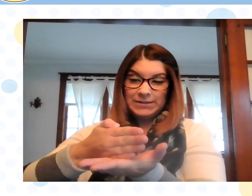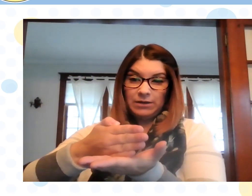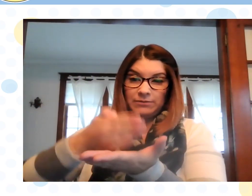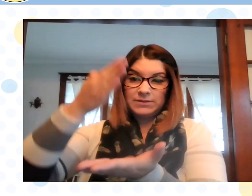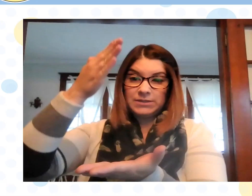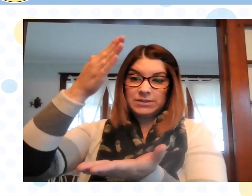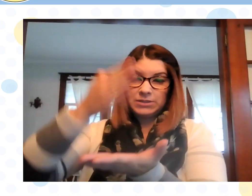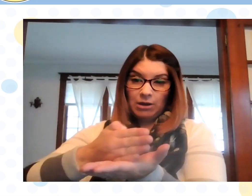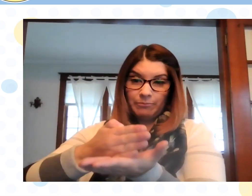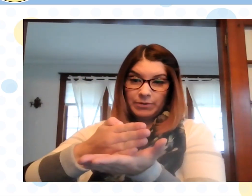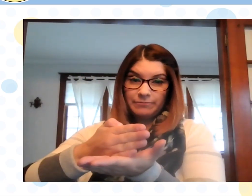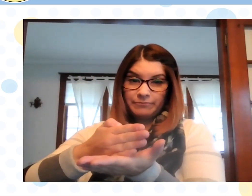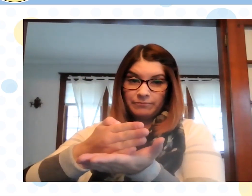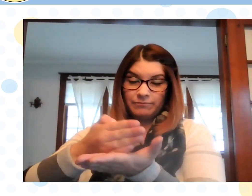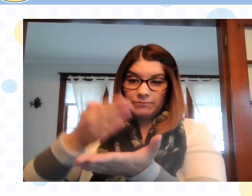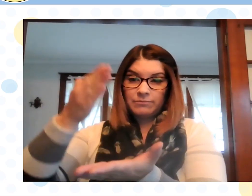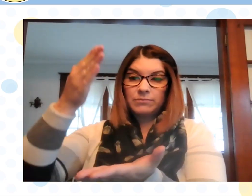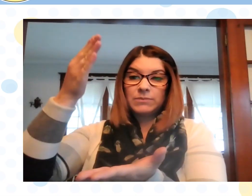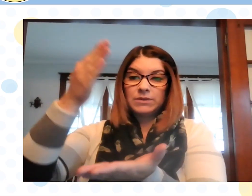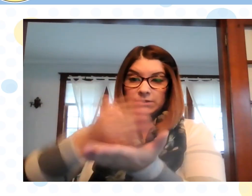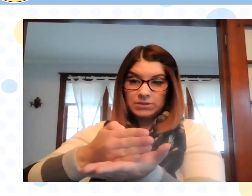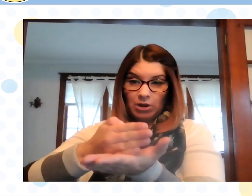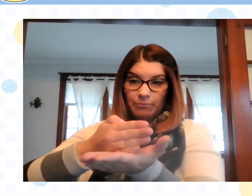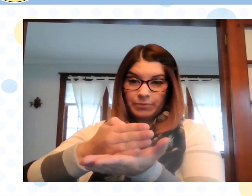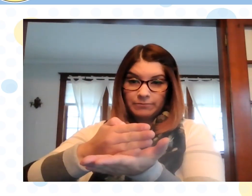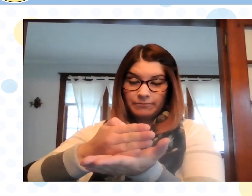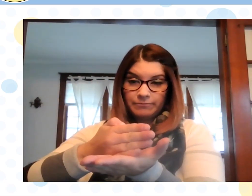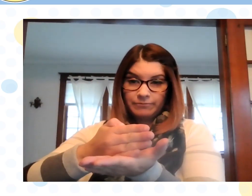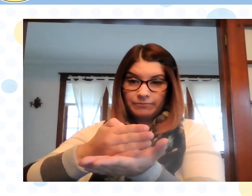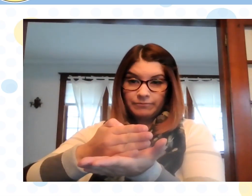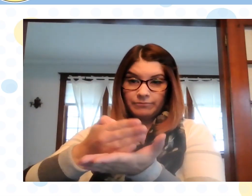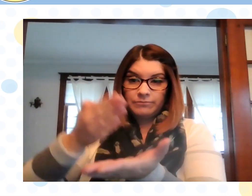put it down. Stop. Stop.